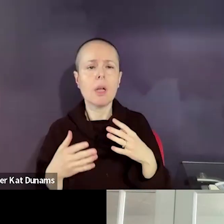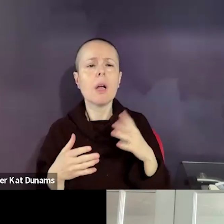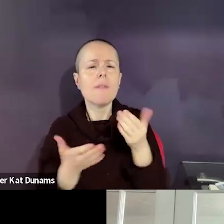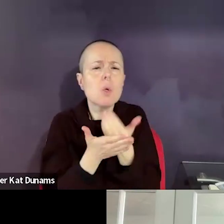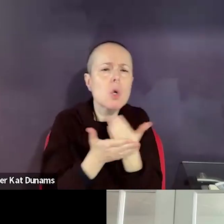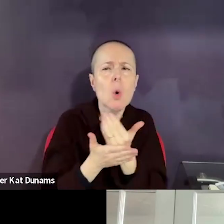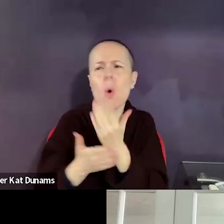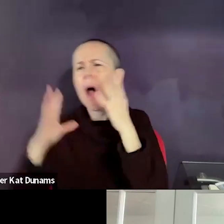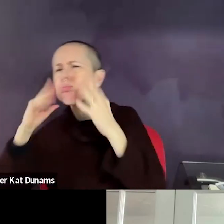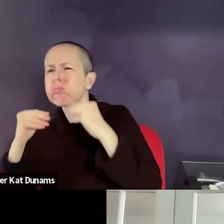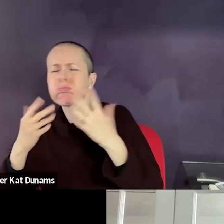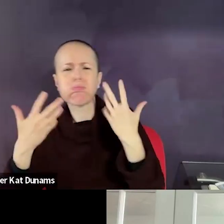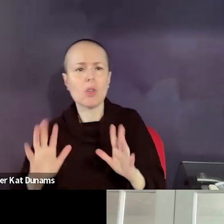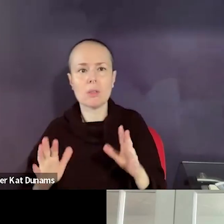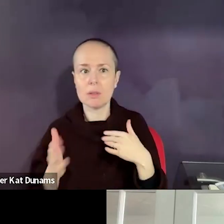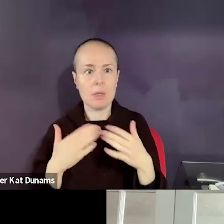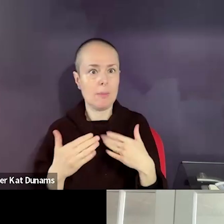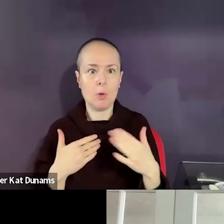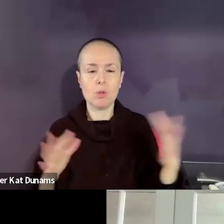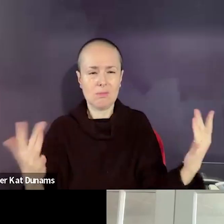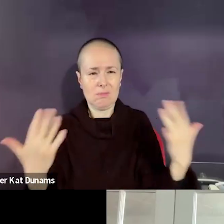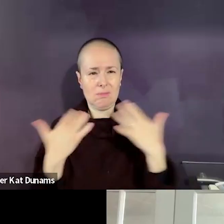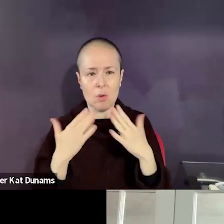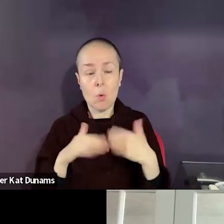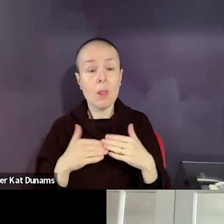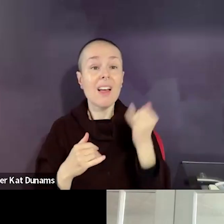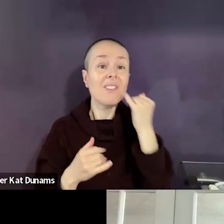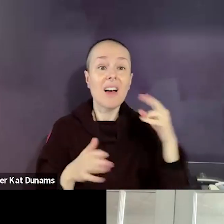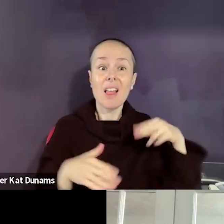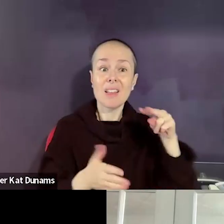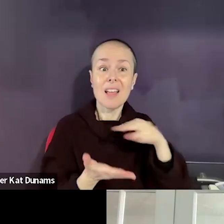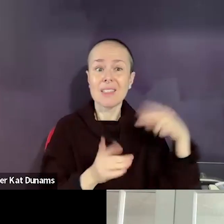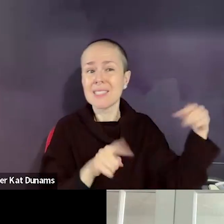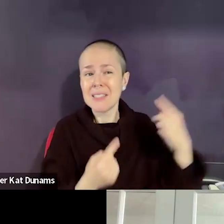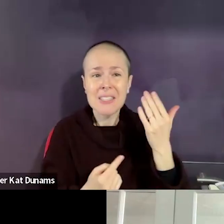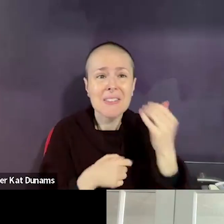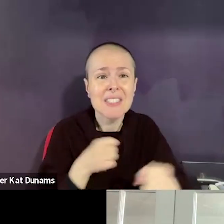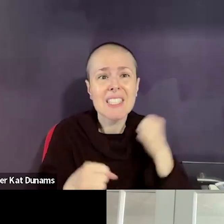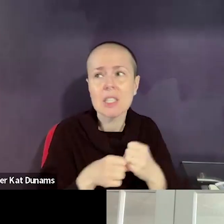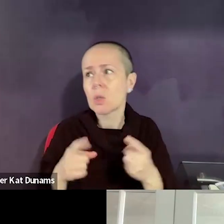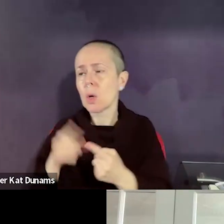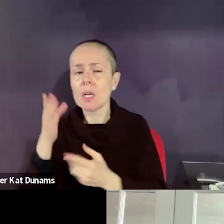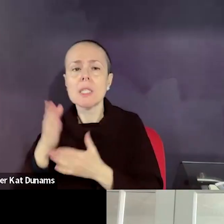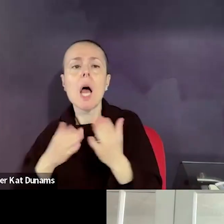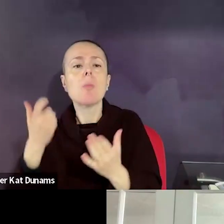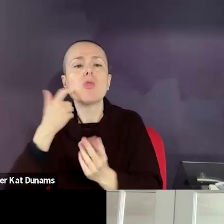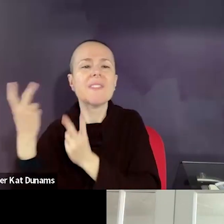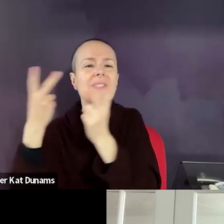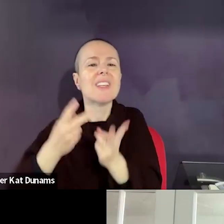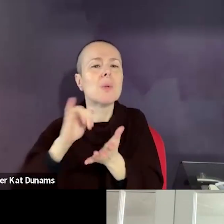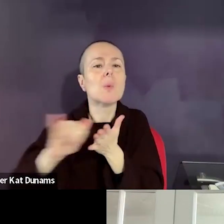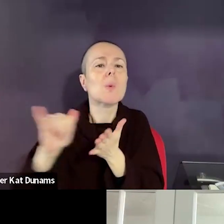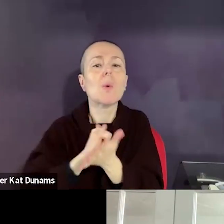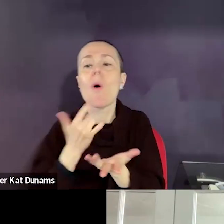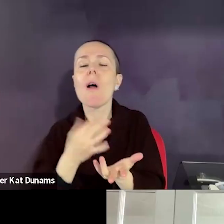folks that come to us and said that they've never danced in 15 years, people who are on bachelorette trips to New York City and drop in